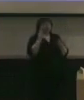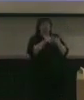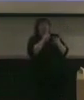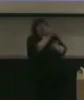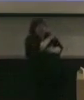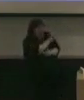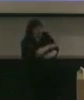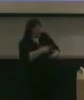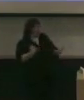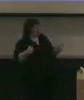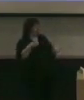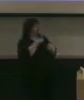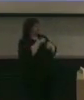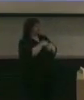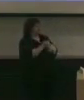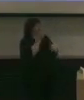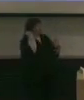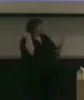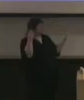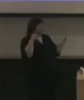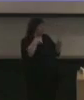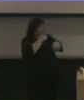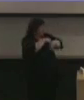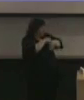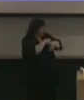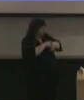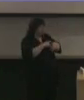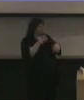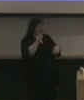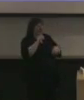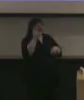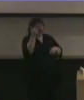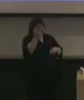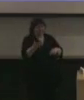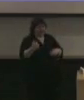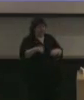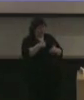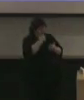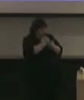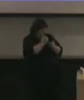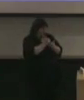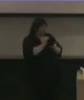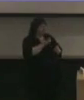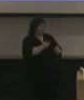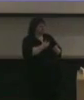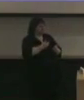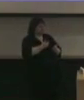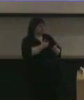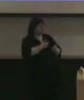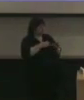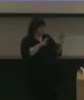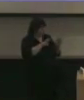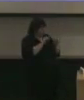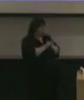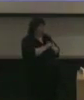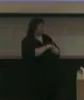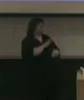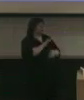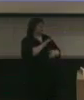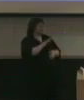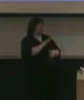clinic. We don't have time as practitioners. So anything that can help us to do that is